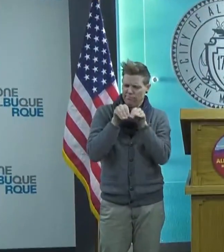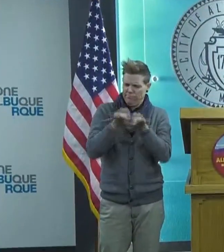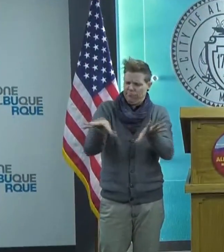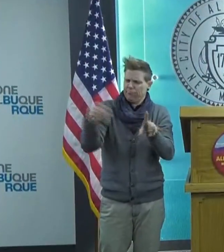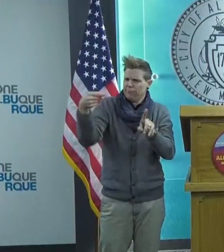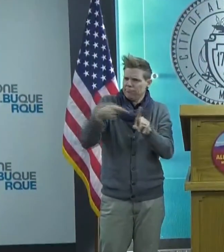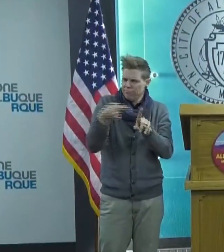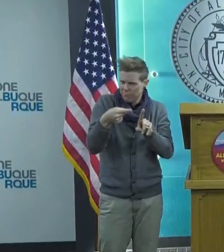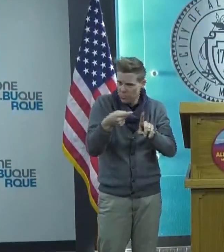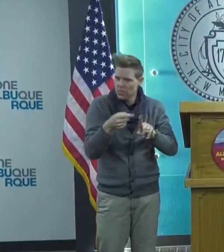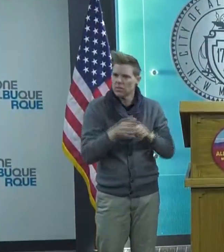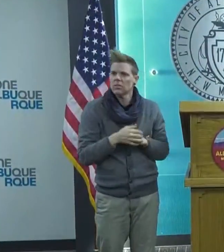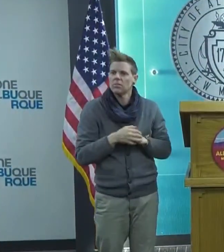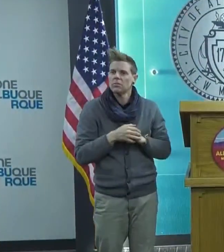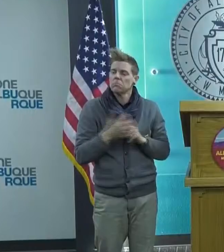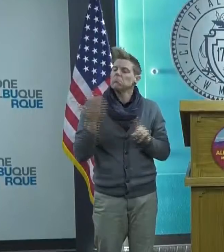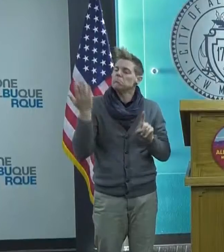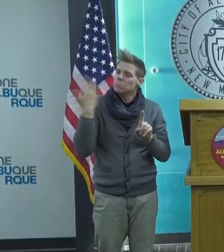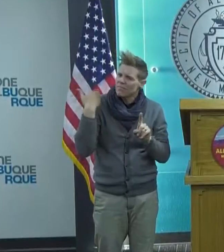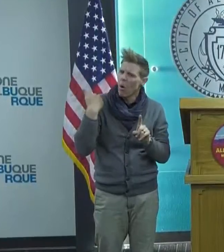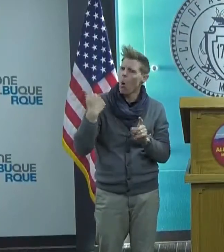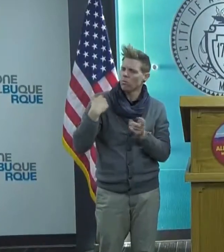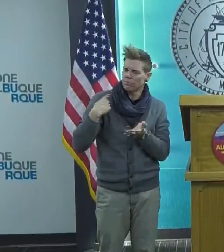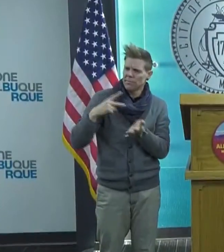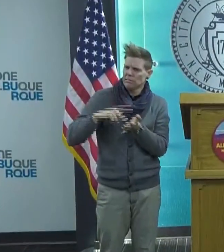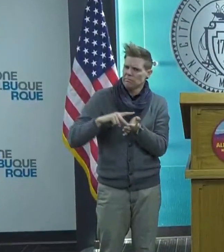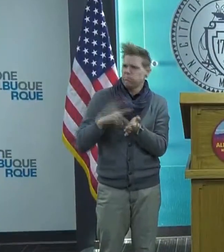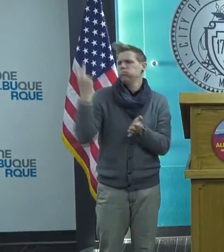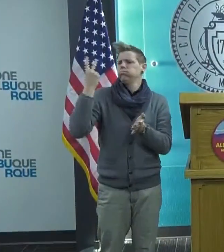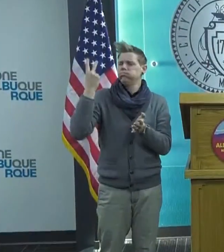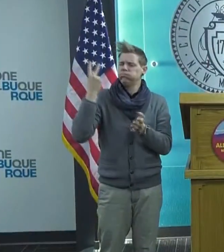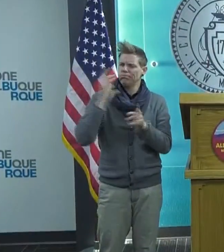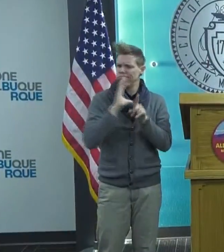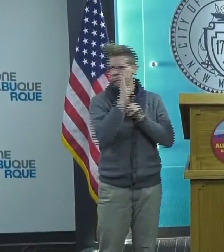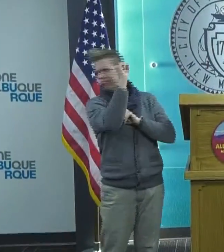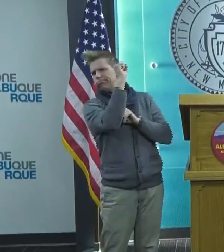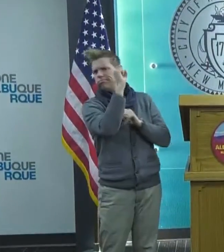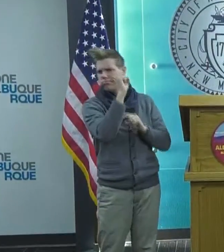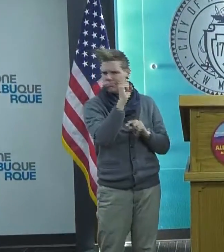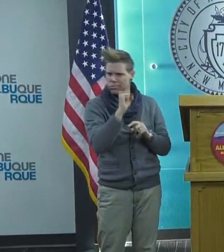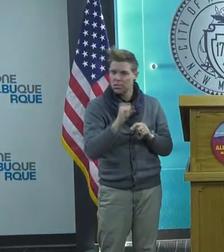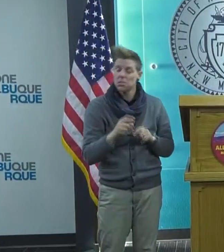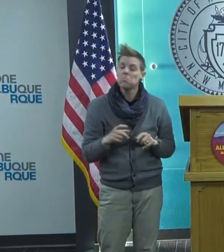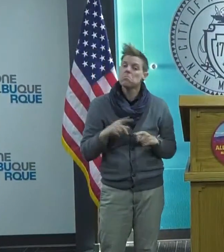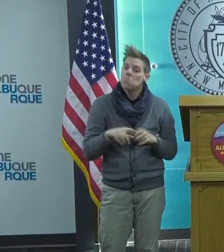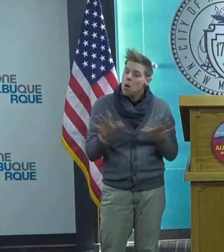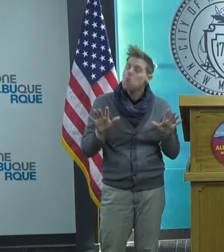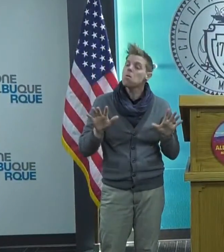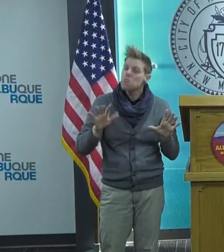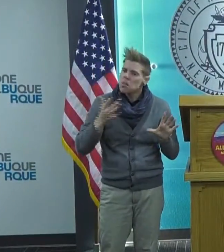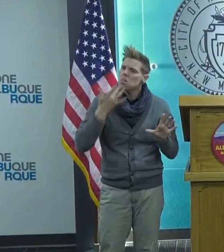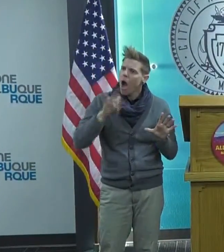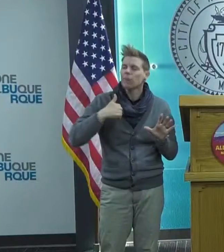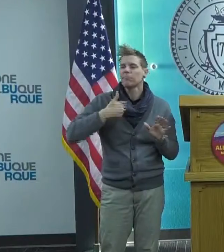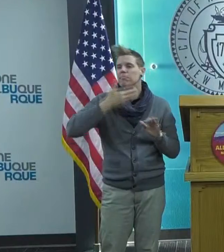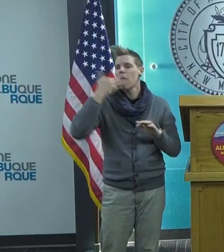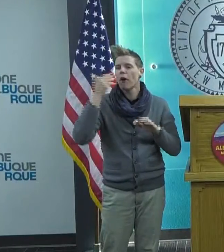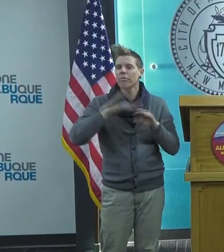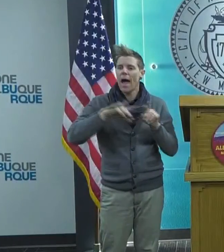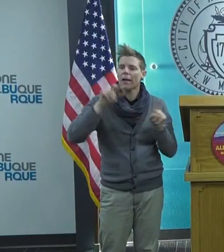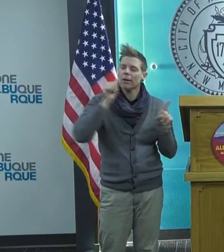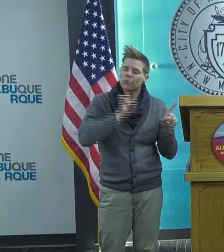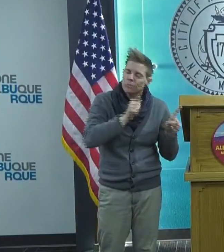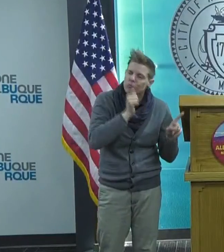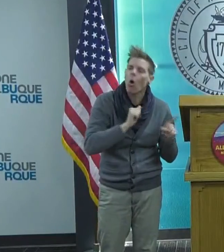every city around us. And now, fortunately, we are still doing better than Tucson, better than Austin, better